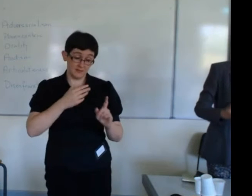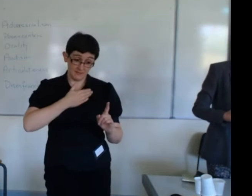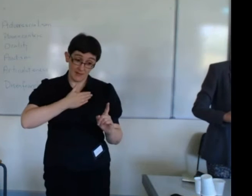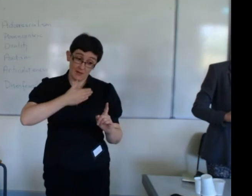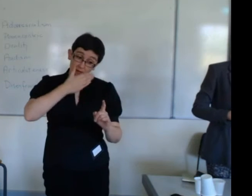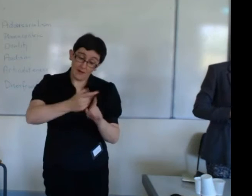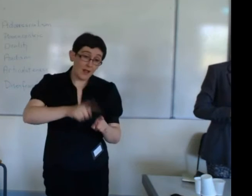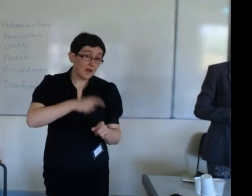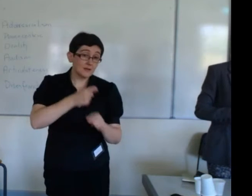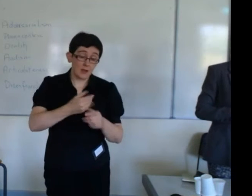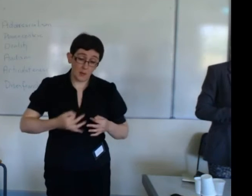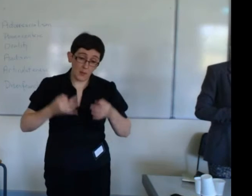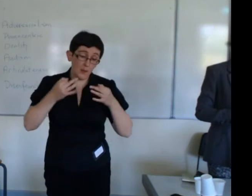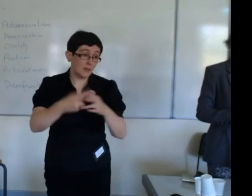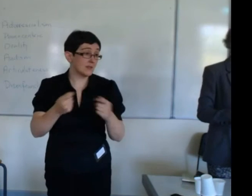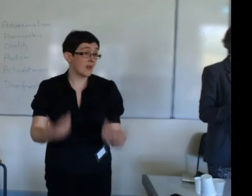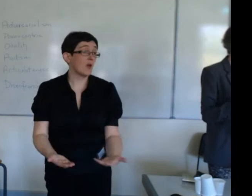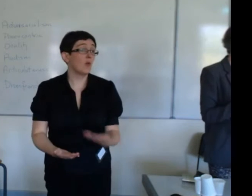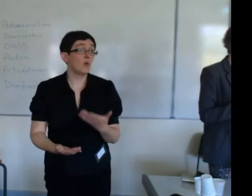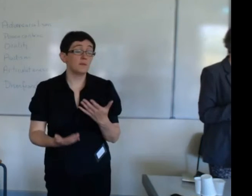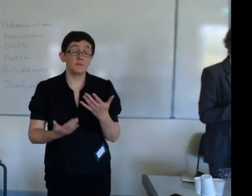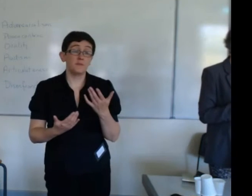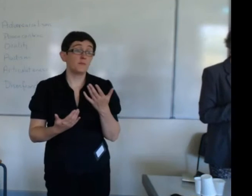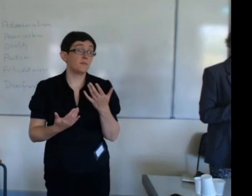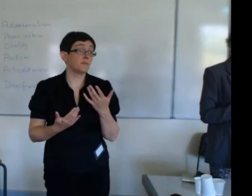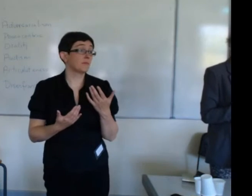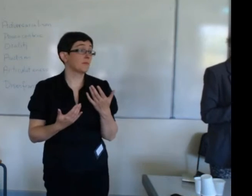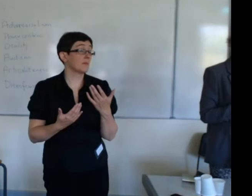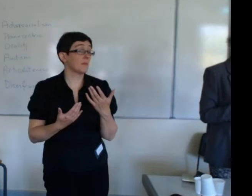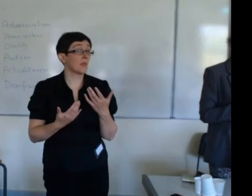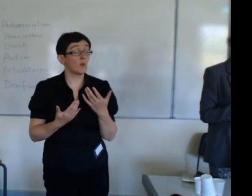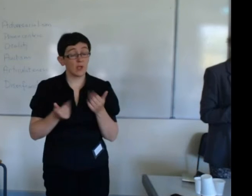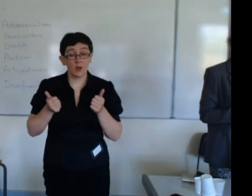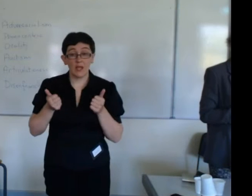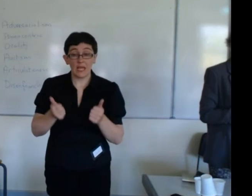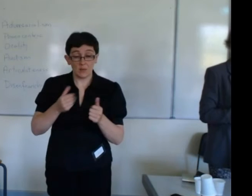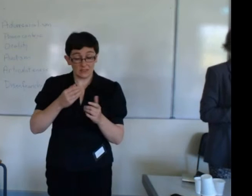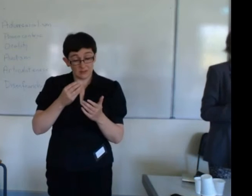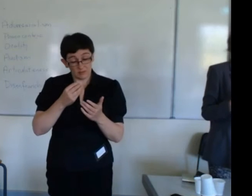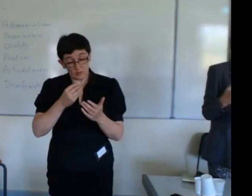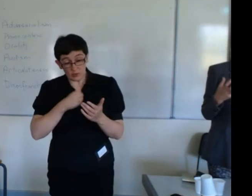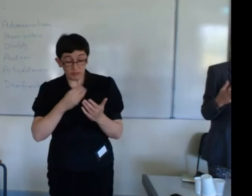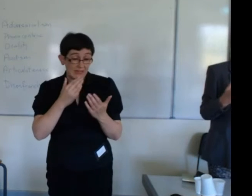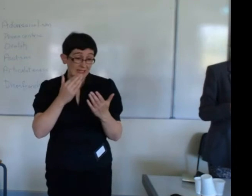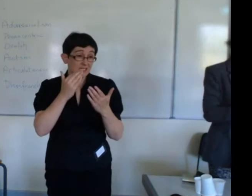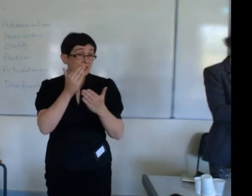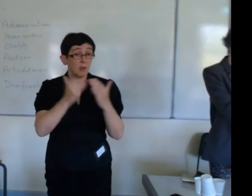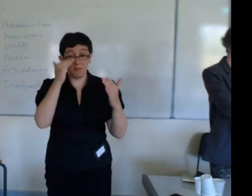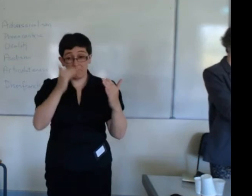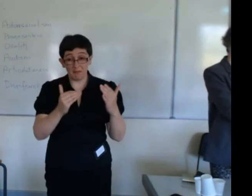long time to get to this place. And I think, you know, we have been able to progress some of these, but really at that point in time